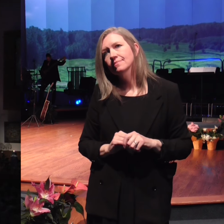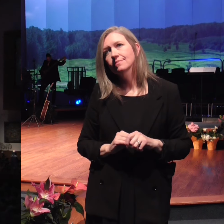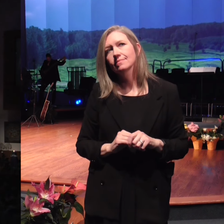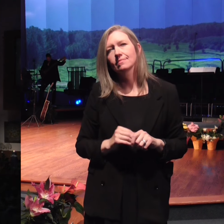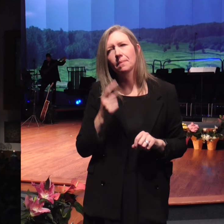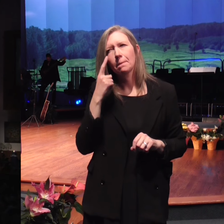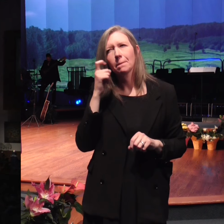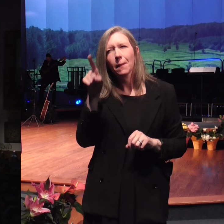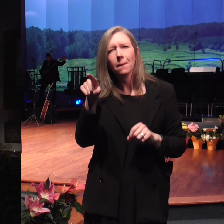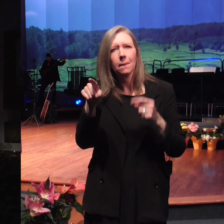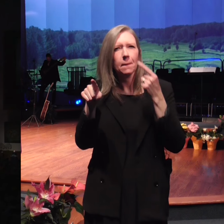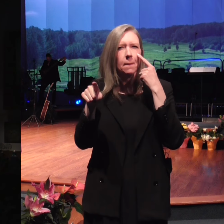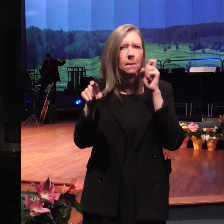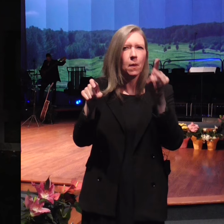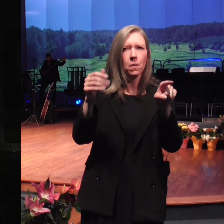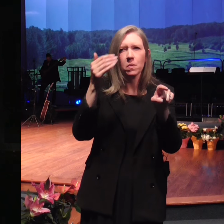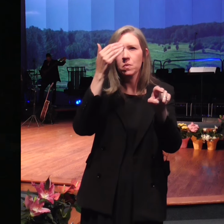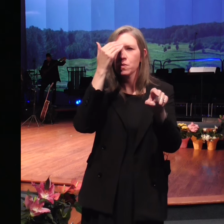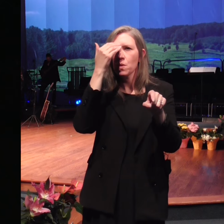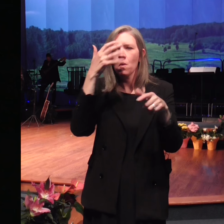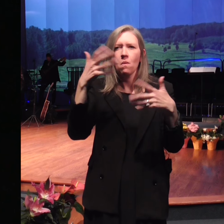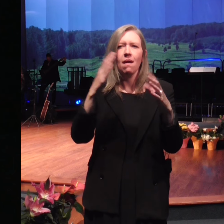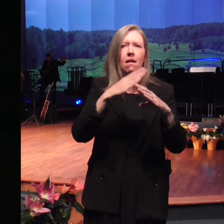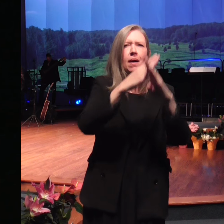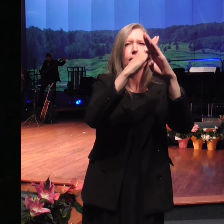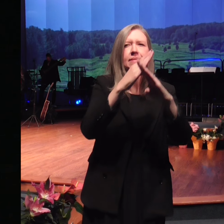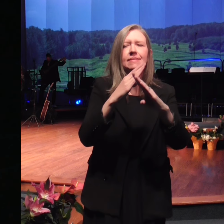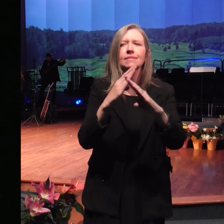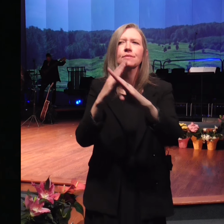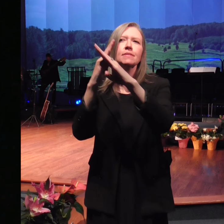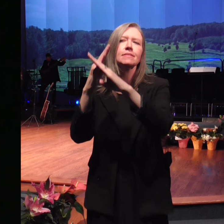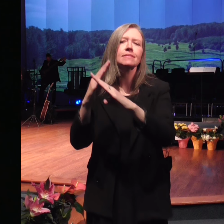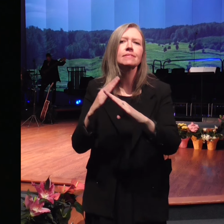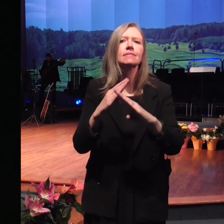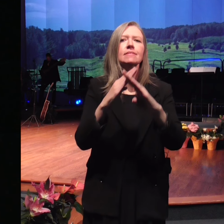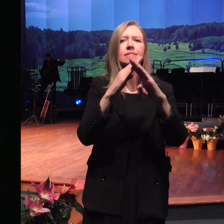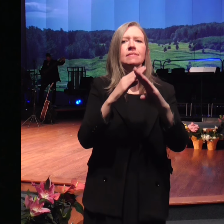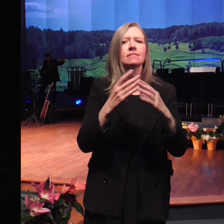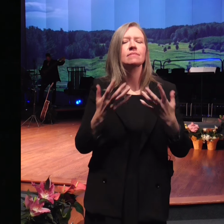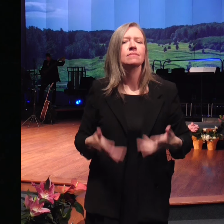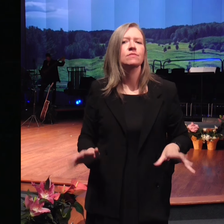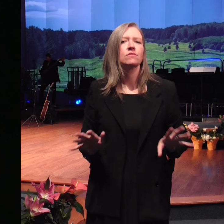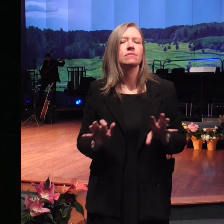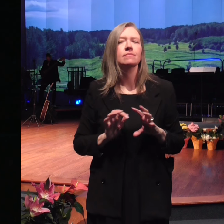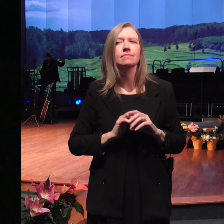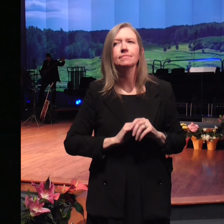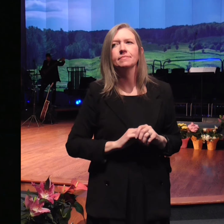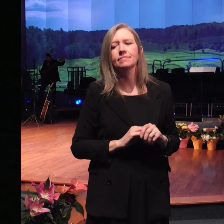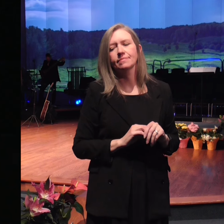I can see all obstacles in my way.